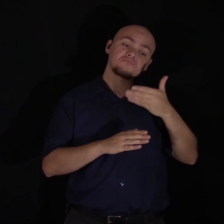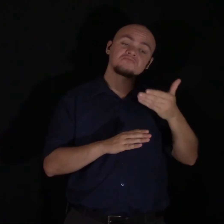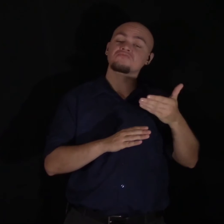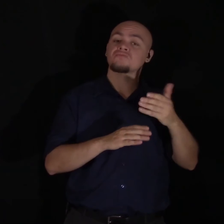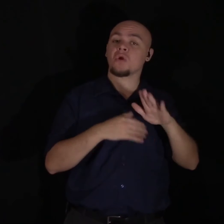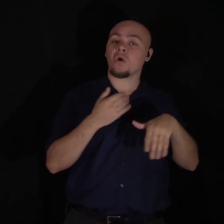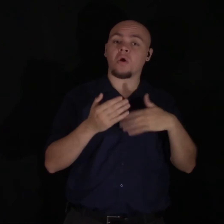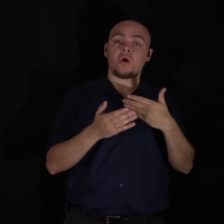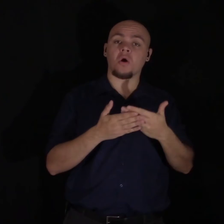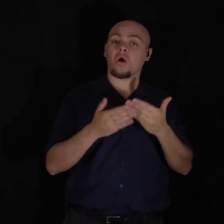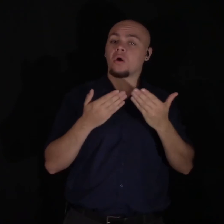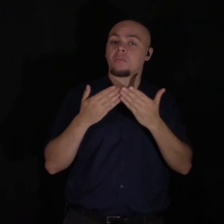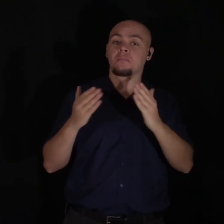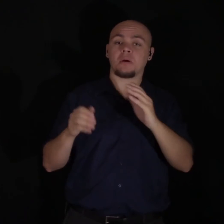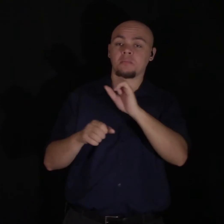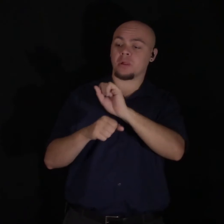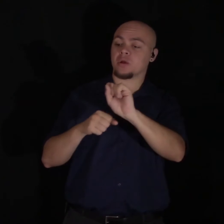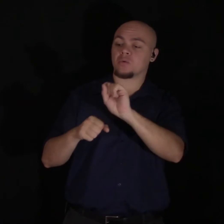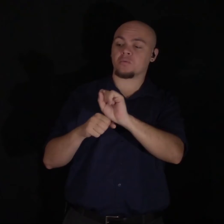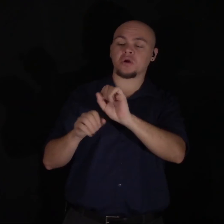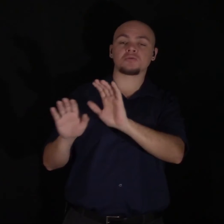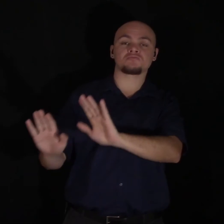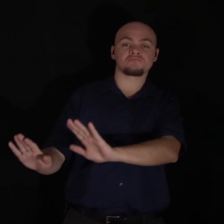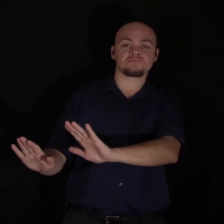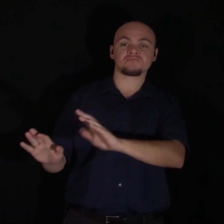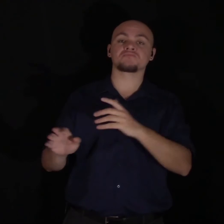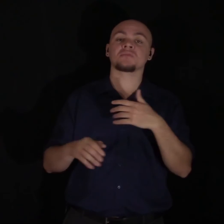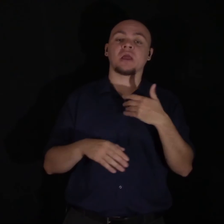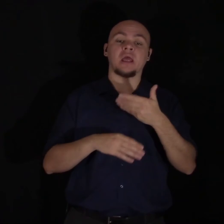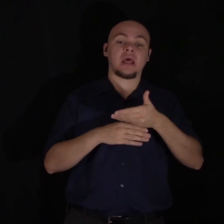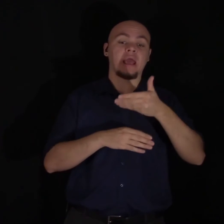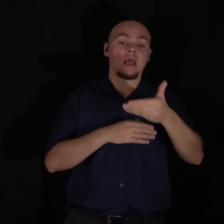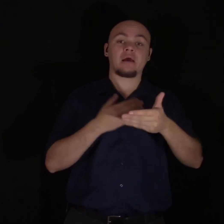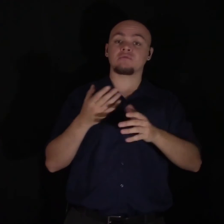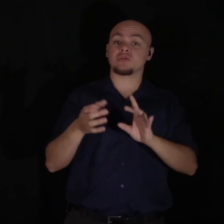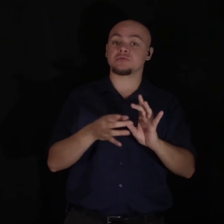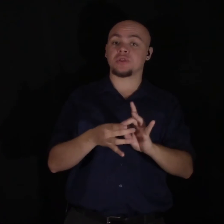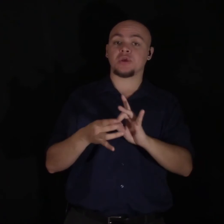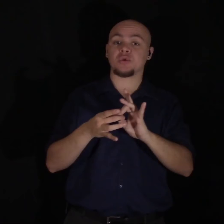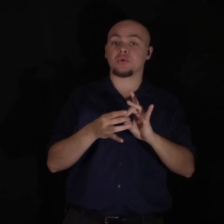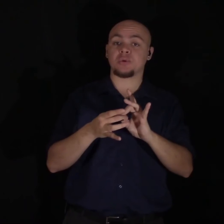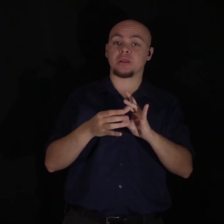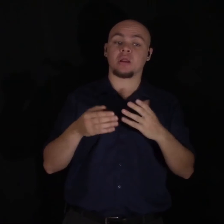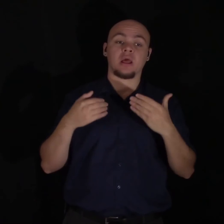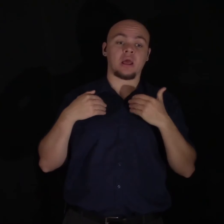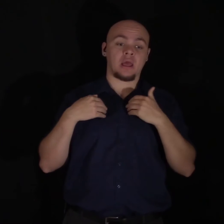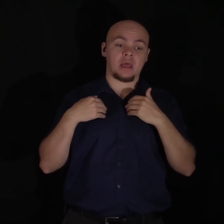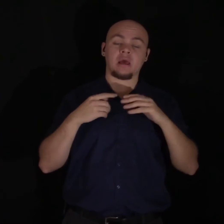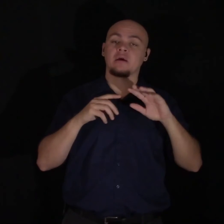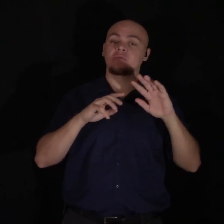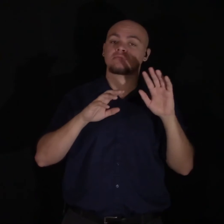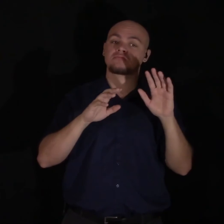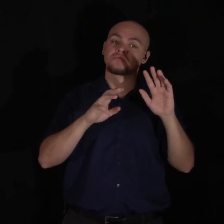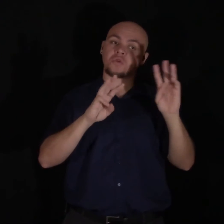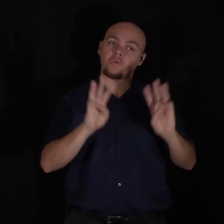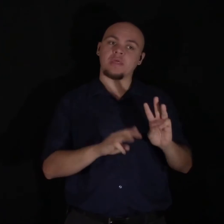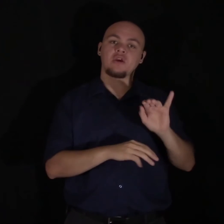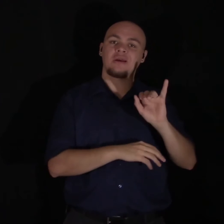his public functions, and immediately after their union they sought the pleasant climate of Italy and the change of scene